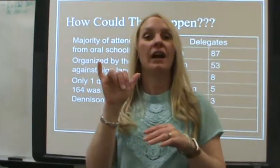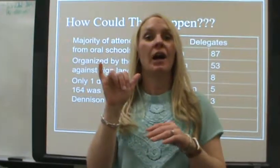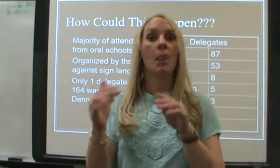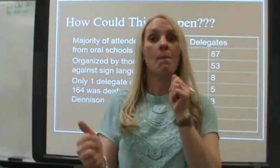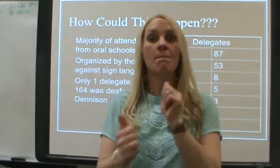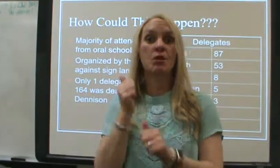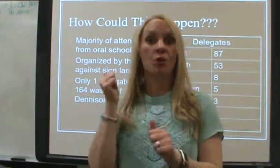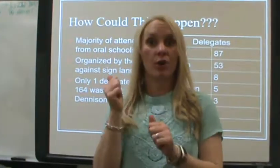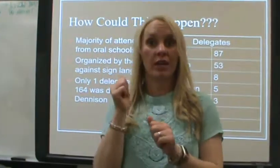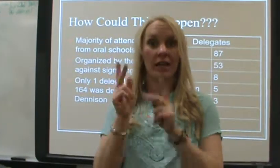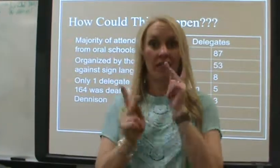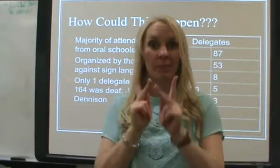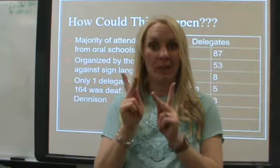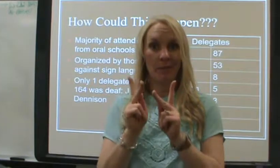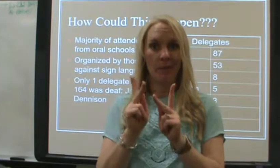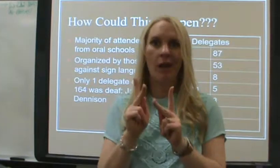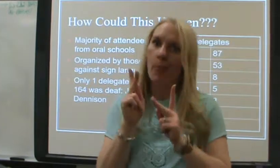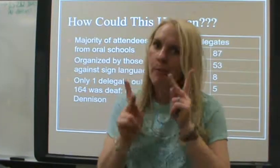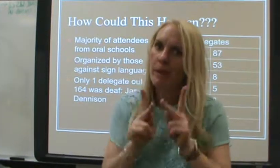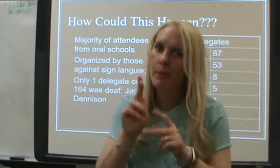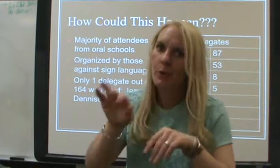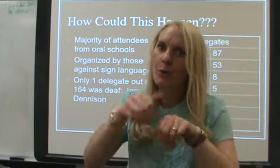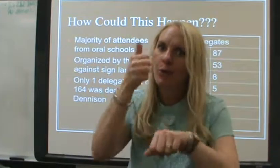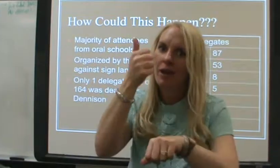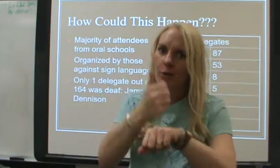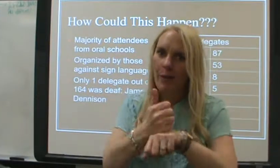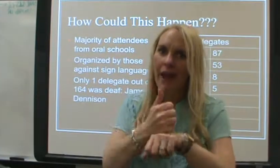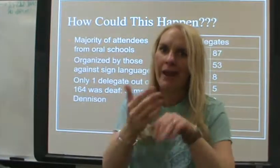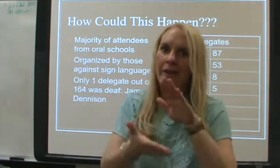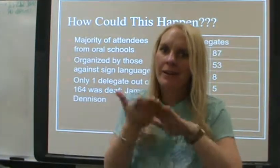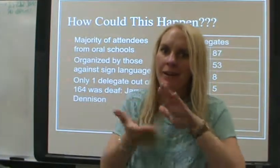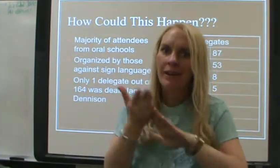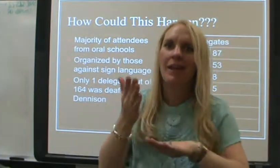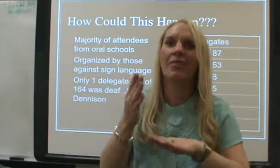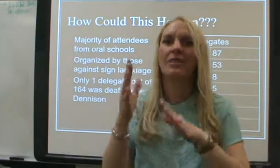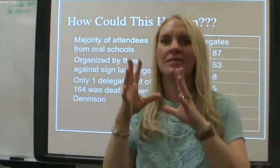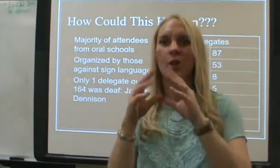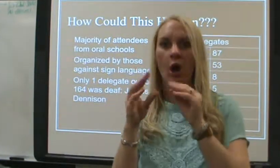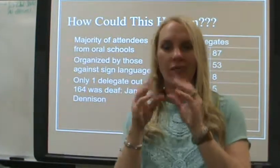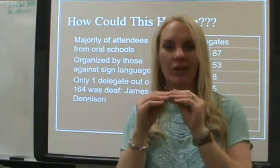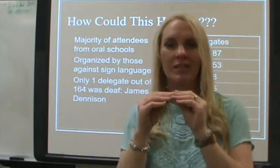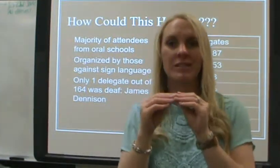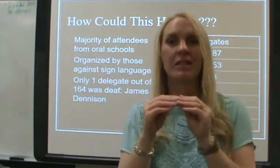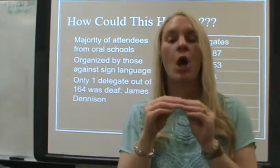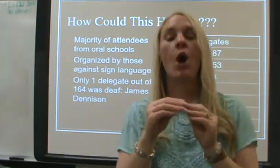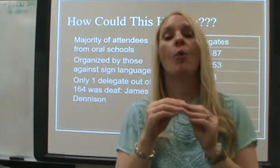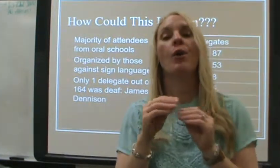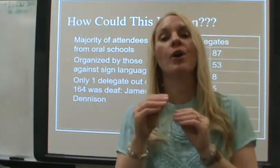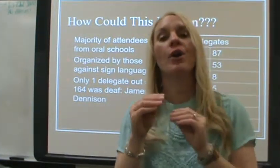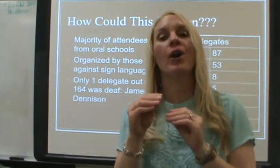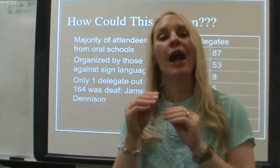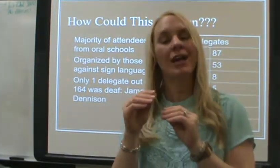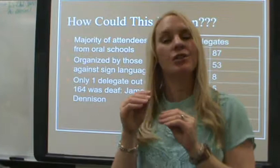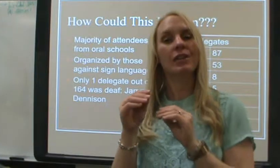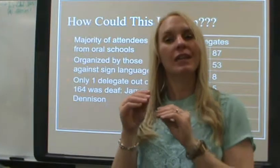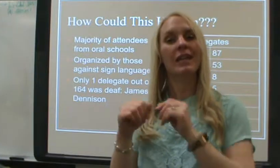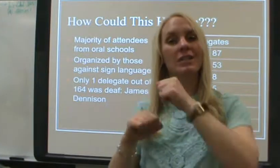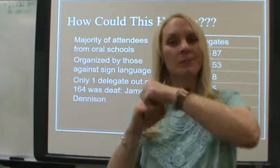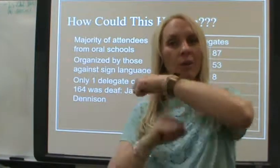the majority of the people who ran this conference were actually in